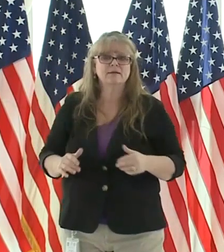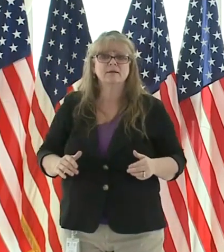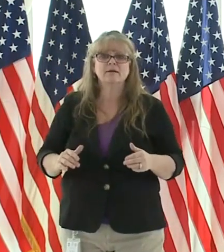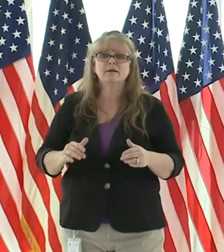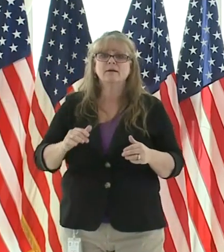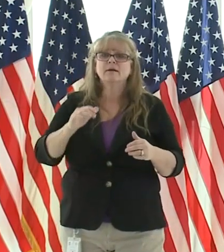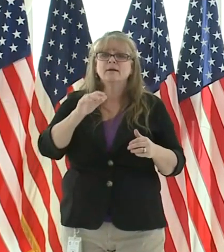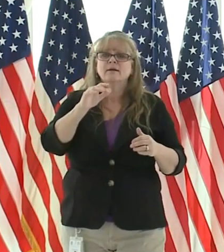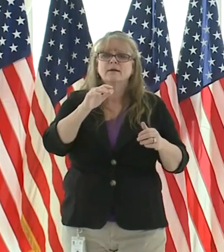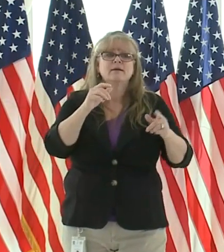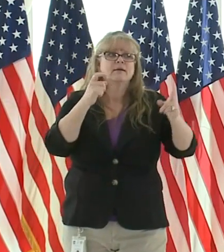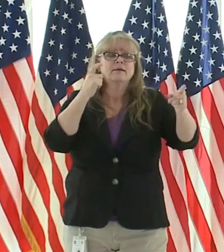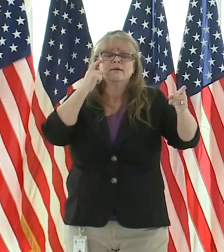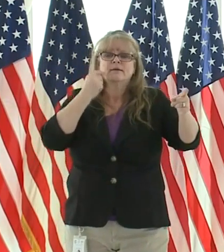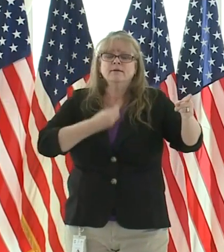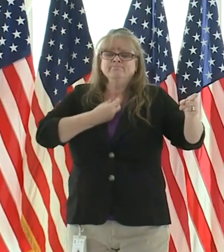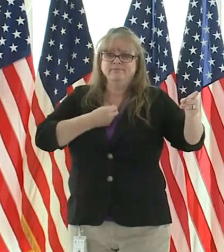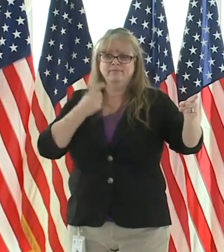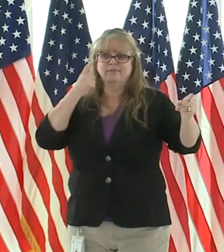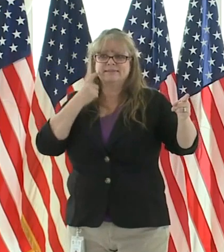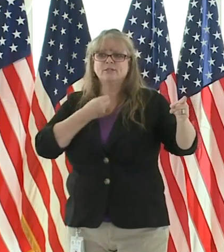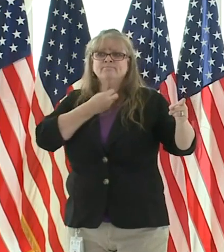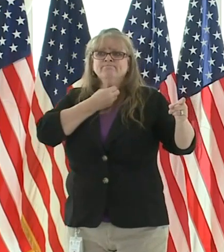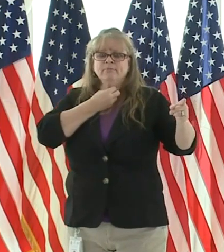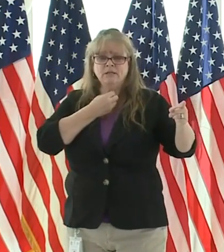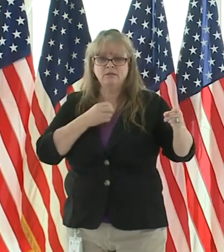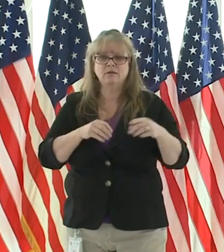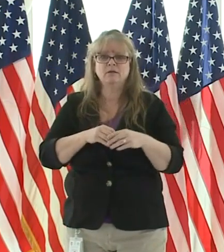We act to save lives, the exact opposite